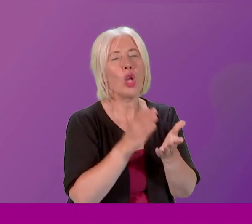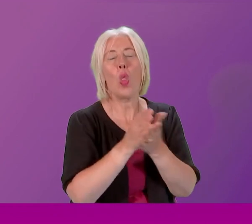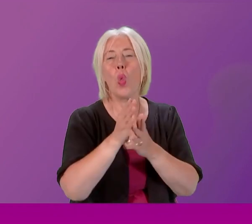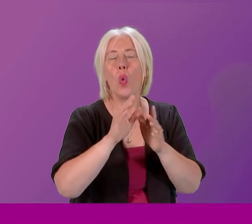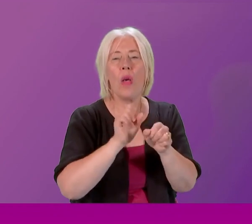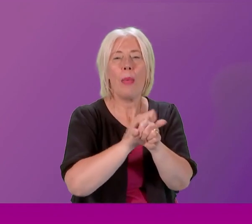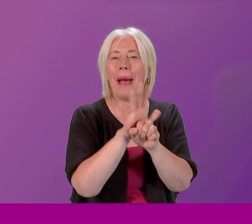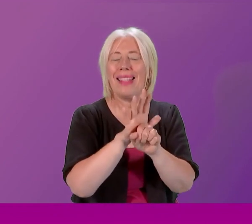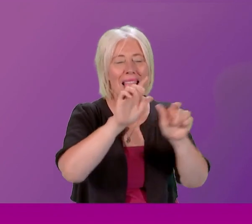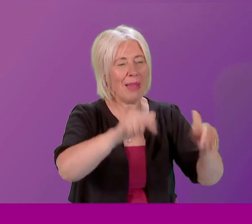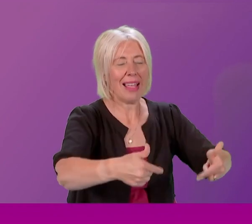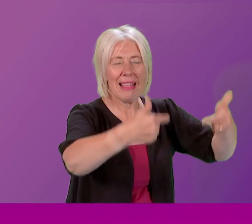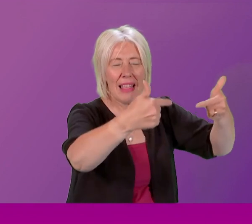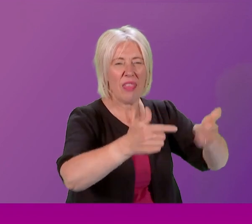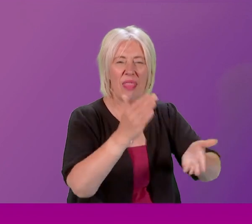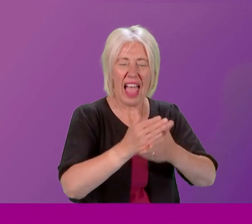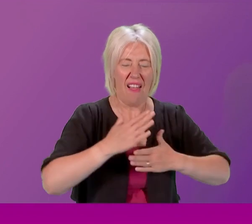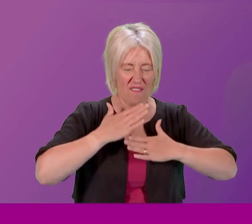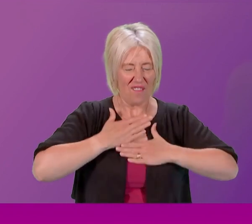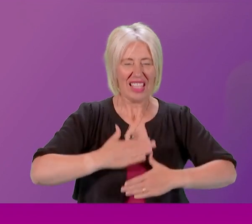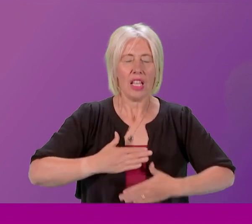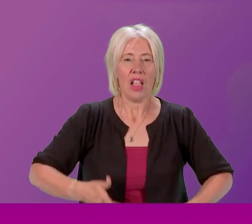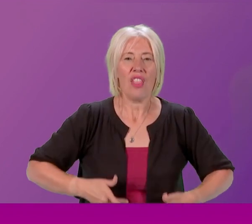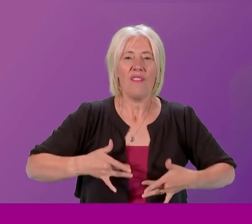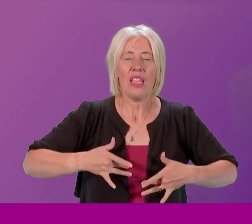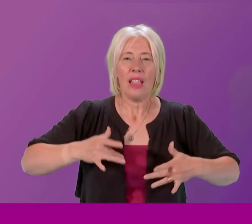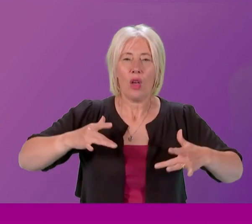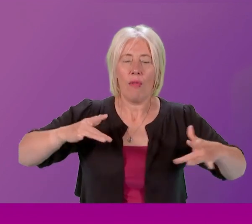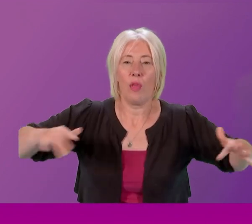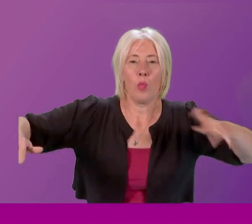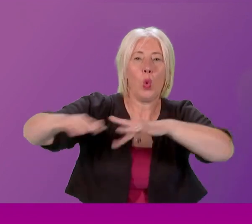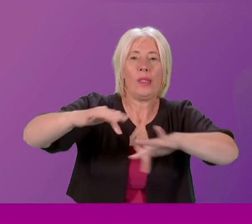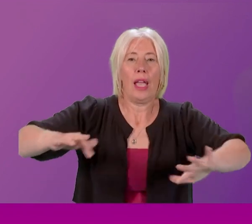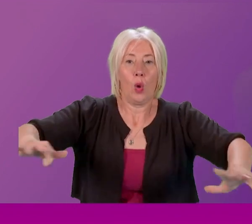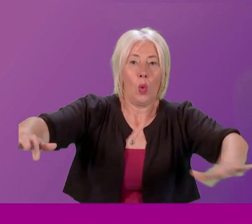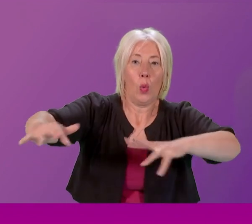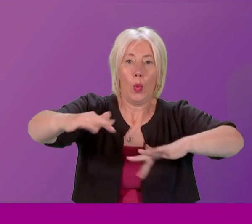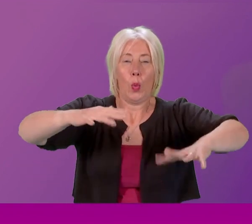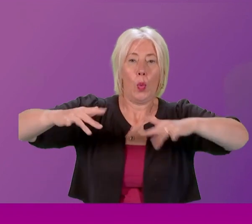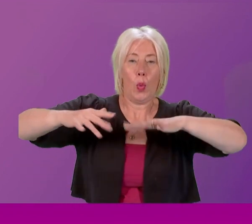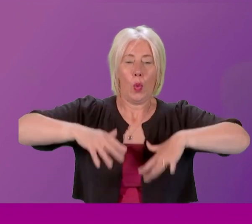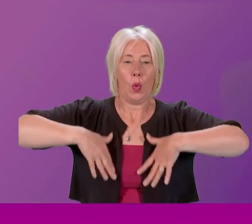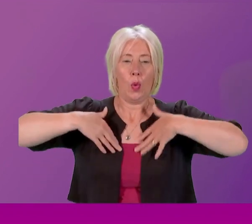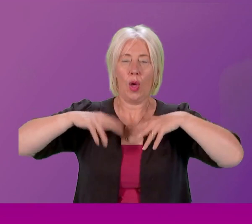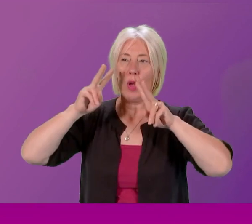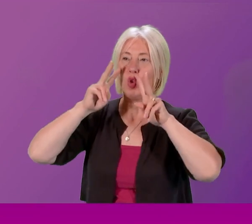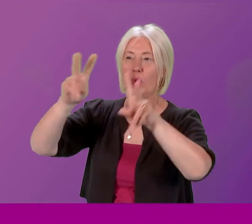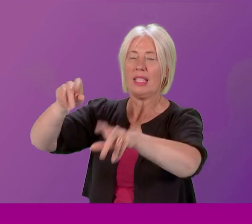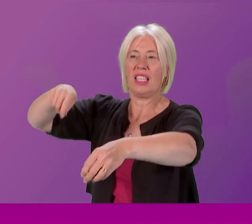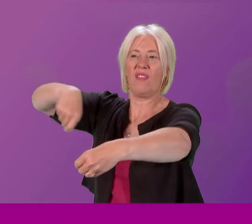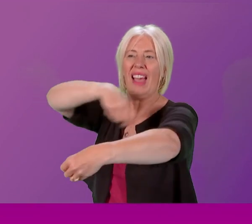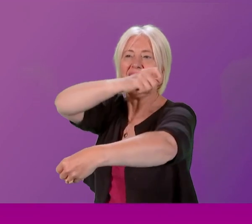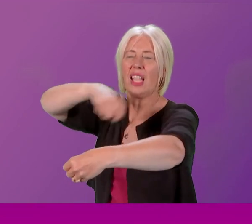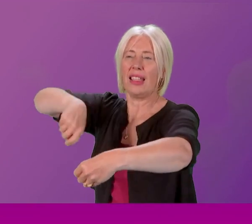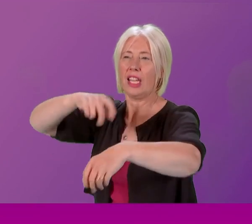pandemic, is that we didn't get this physical feeling of sound. You know, when you see a violinist play and you just